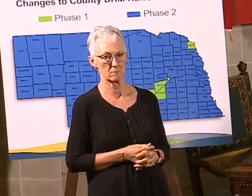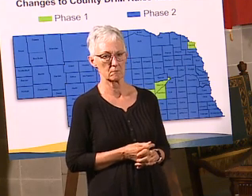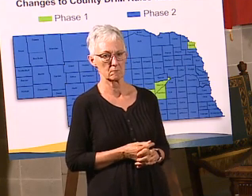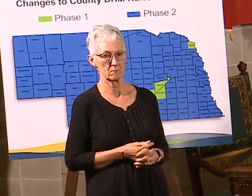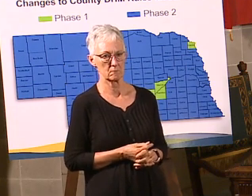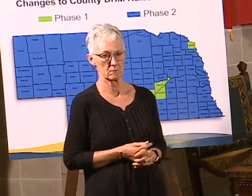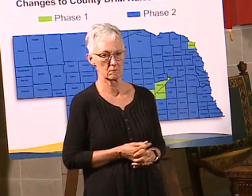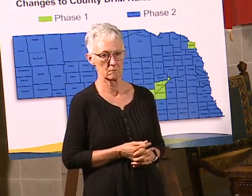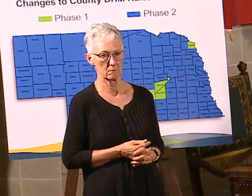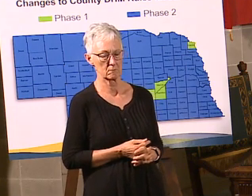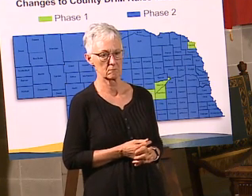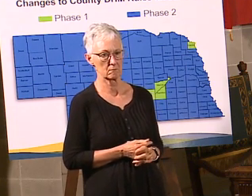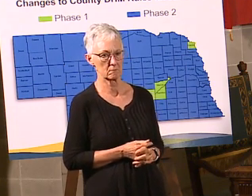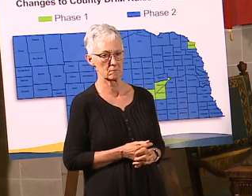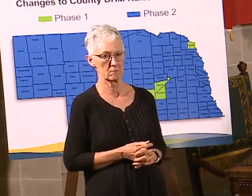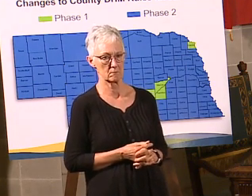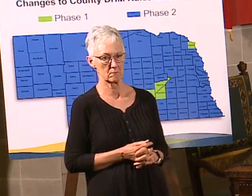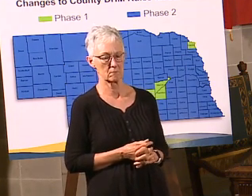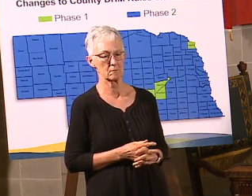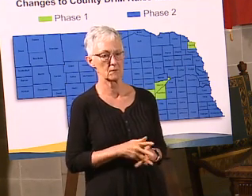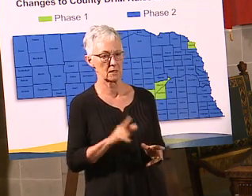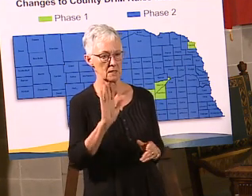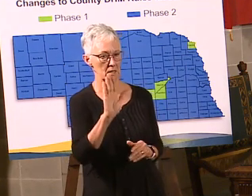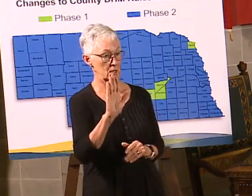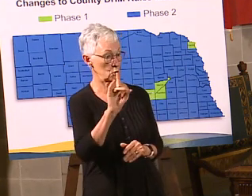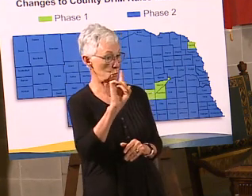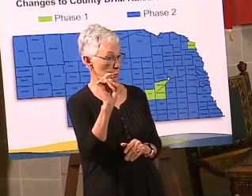in Douglas County that are going away? So the question